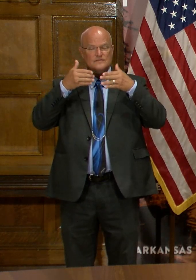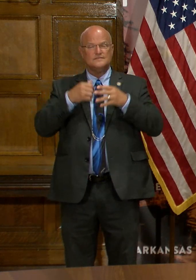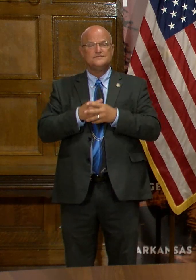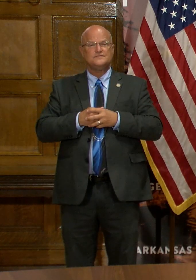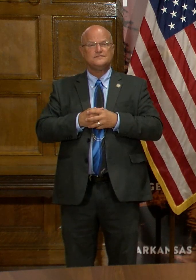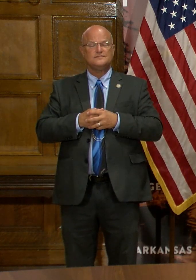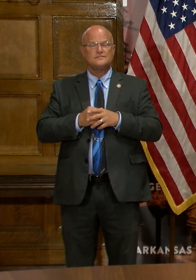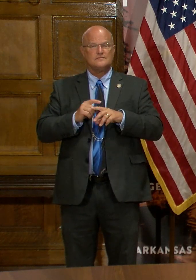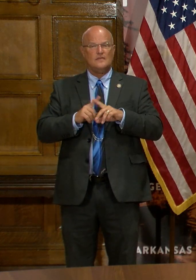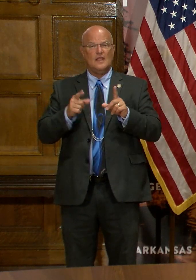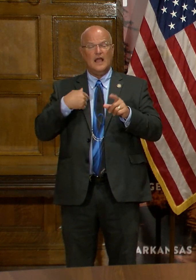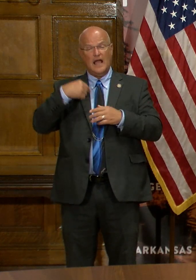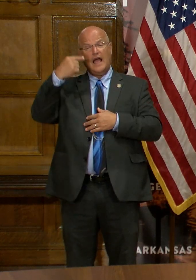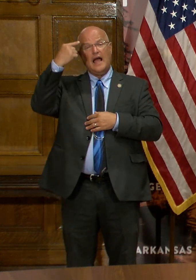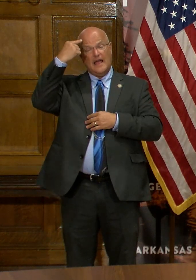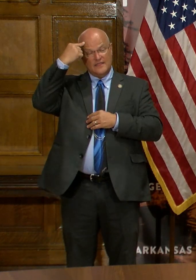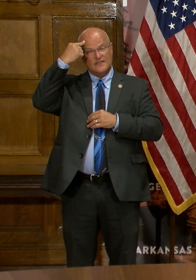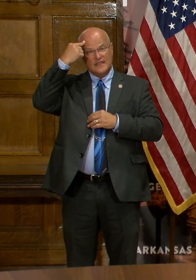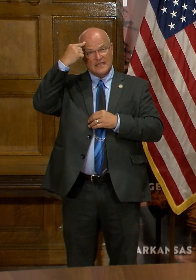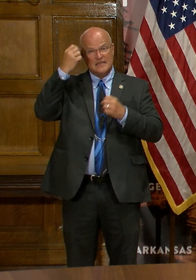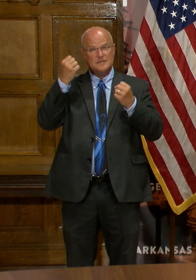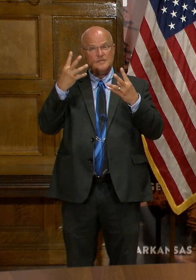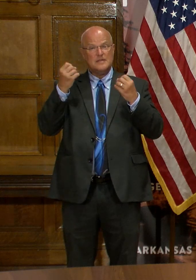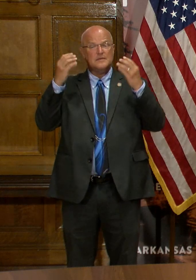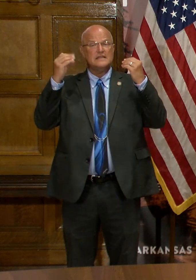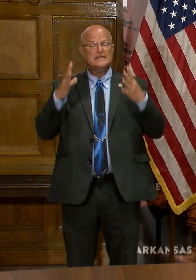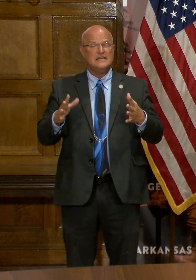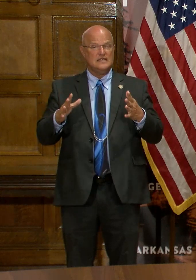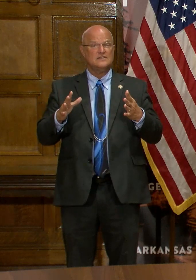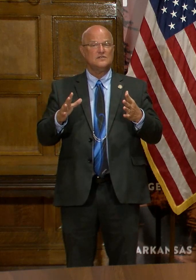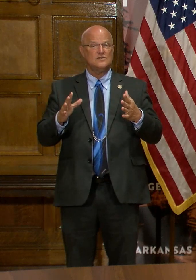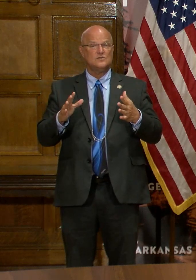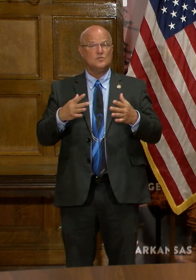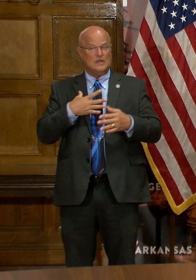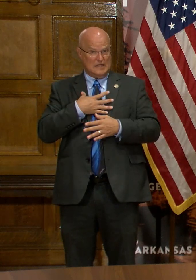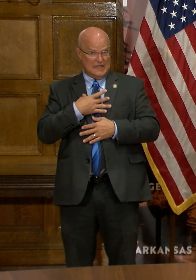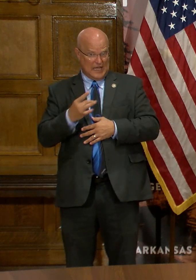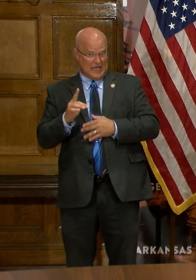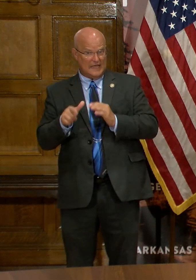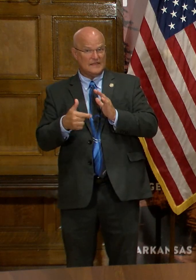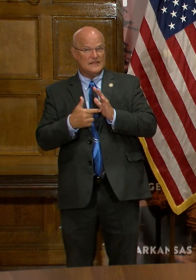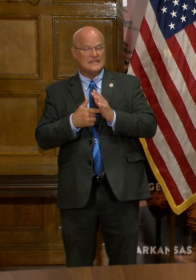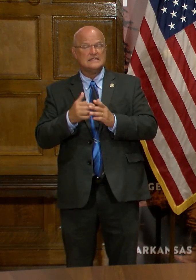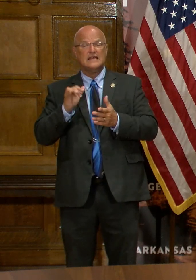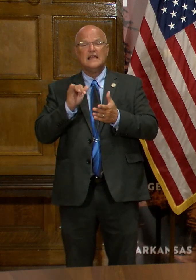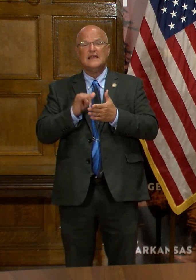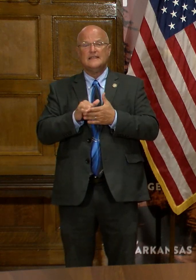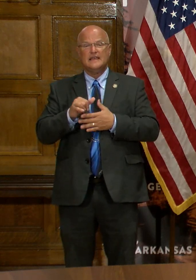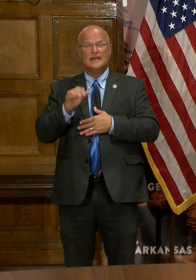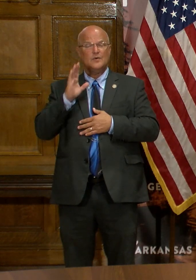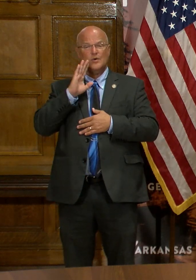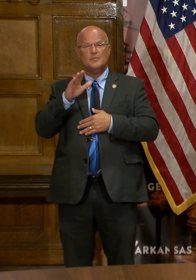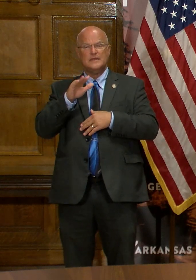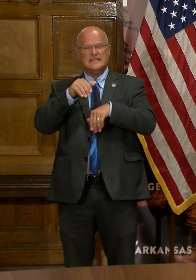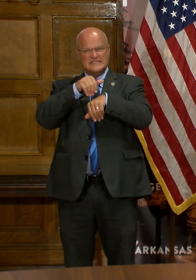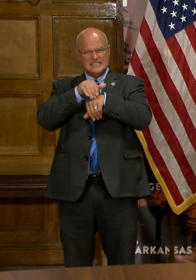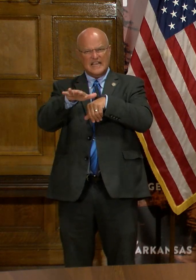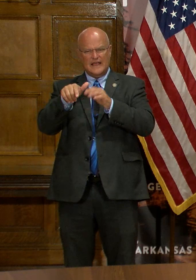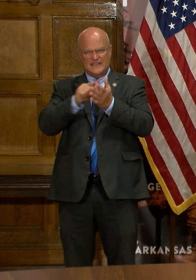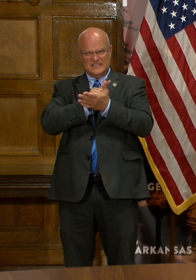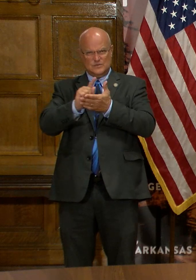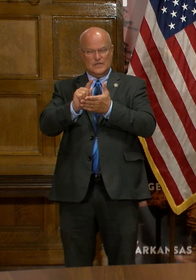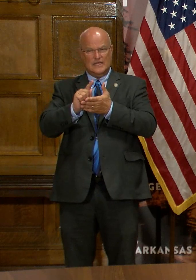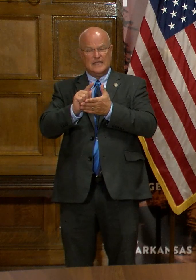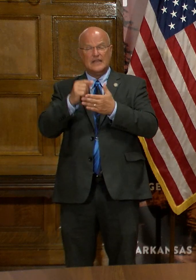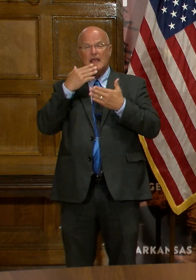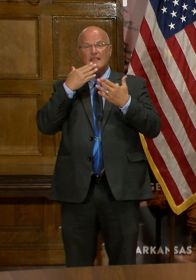shield. But I think many teachers will find this useful, and that will be sent out this week, and I